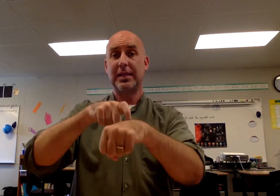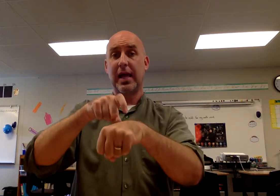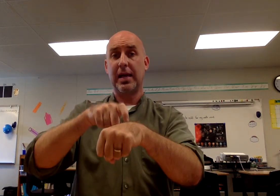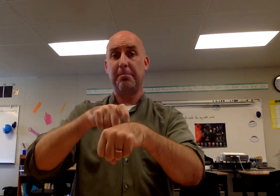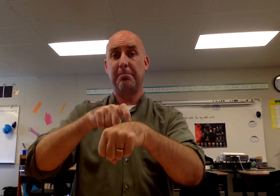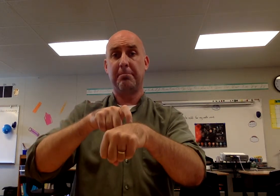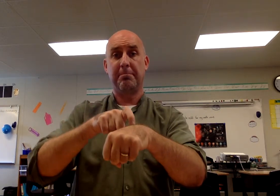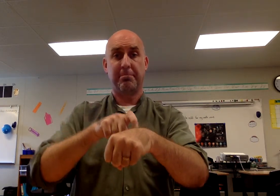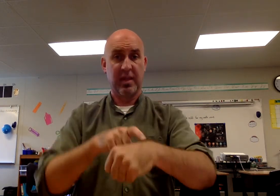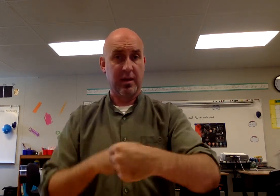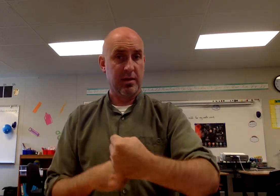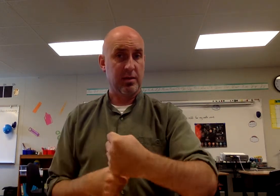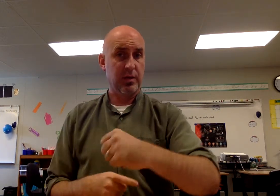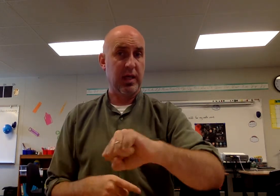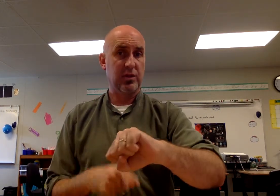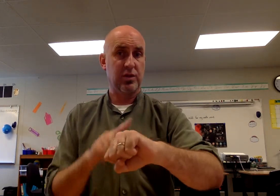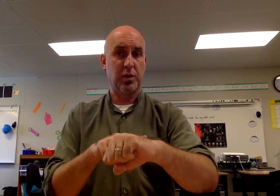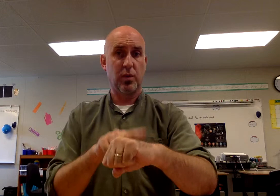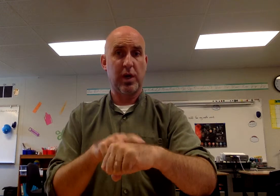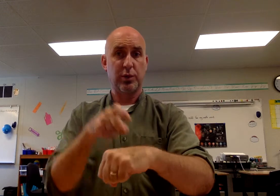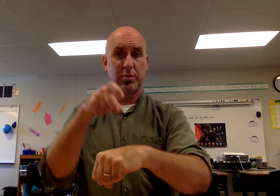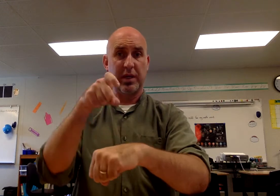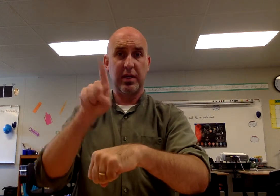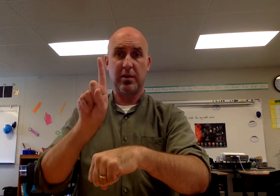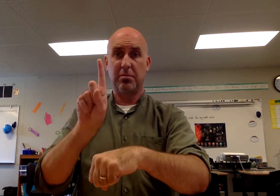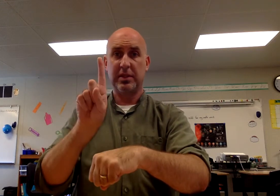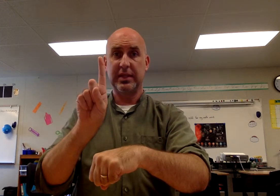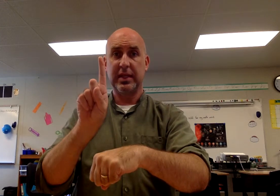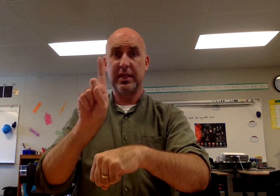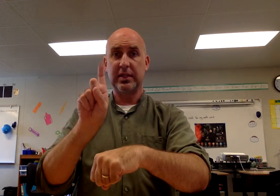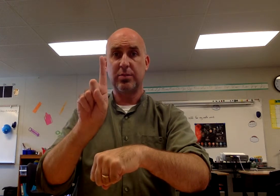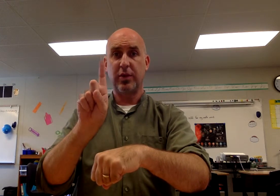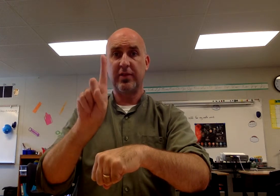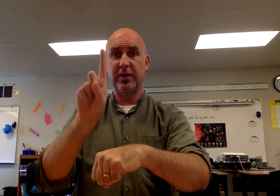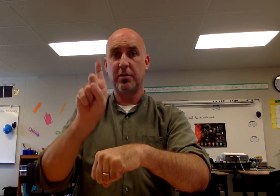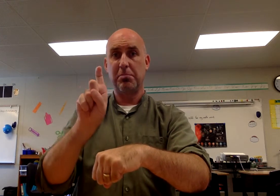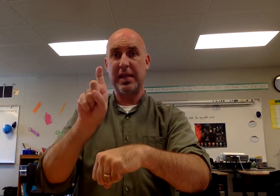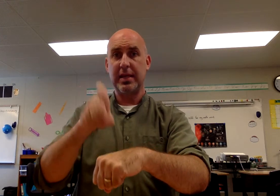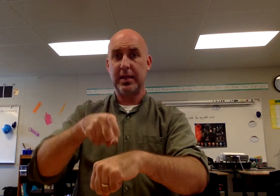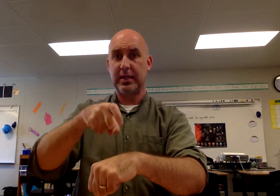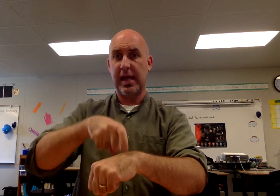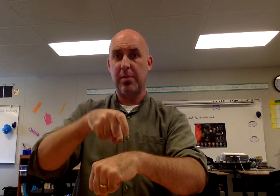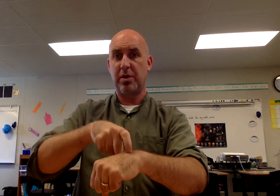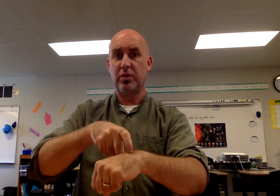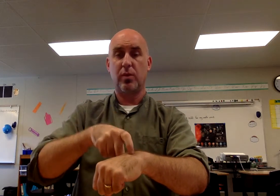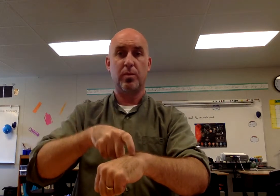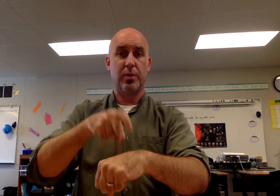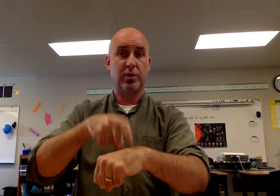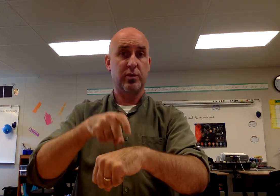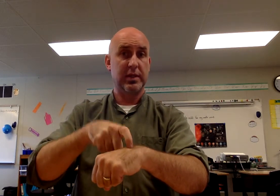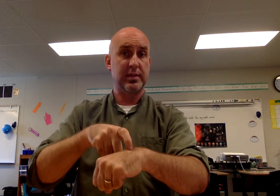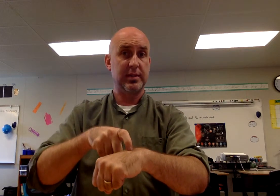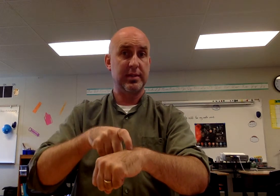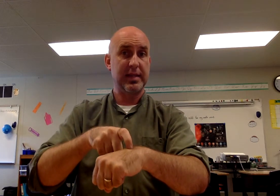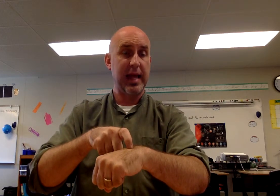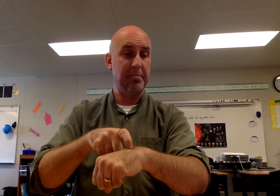time. So again, you just where a watch would be, it's an index, pointing finger, bend it and tap on your wrist, time.